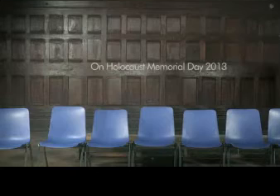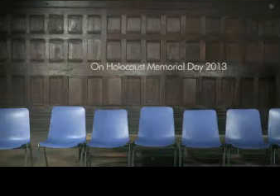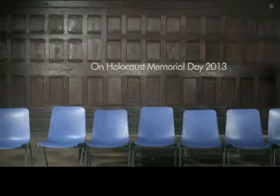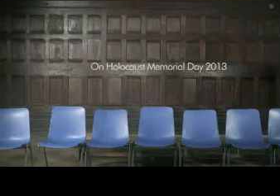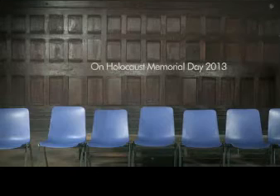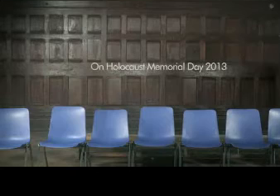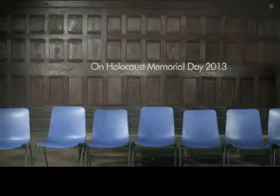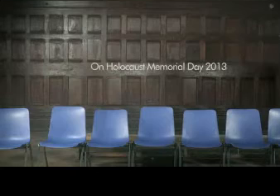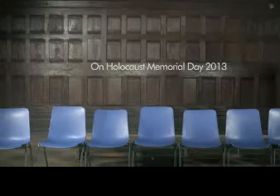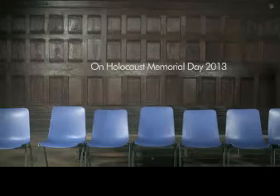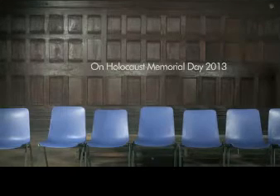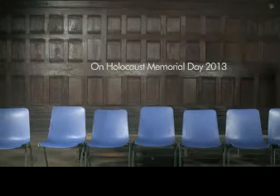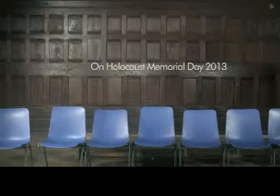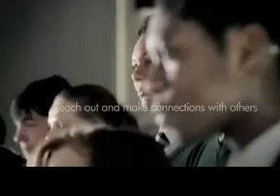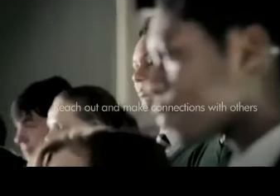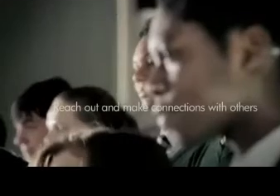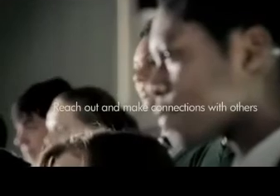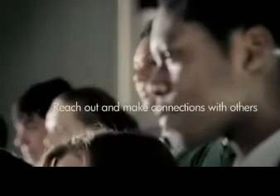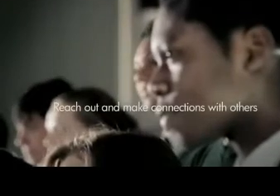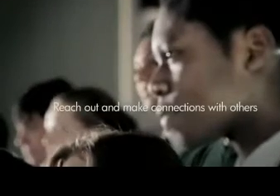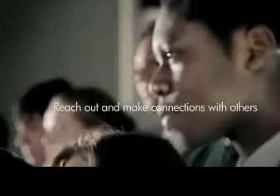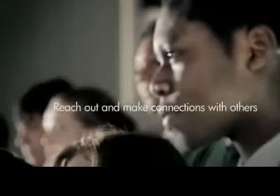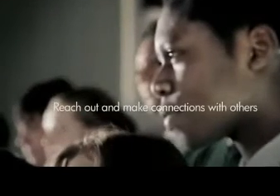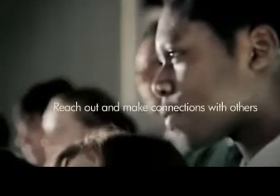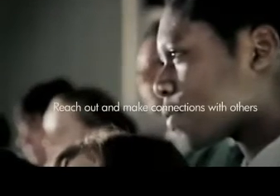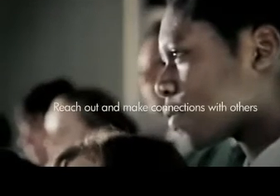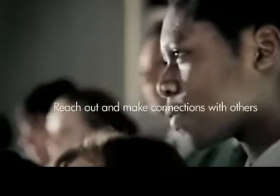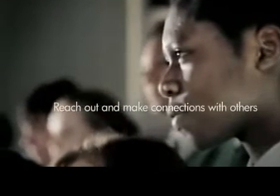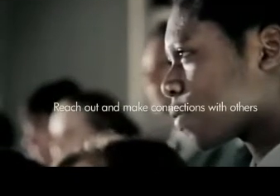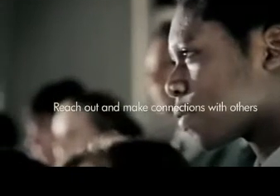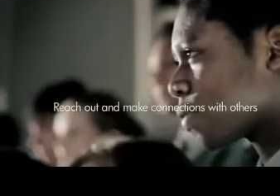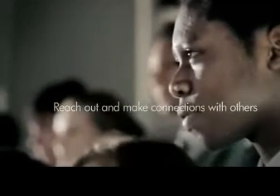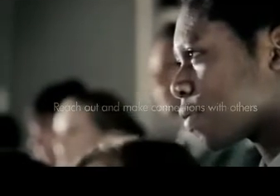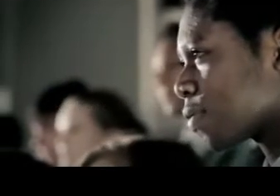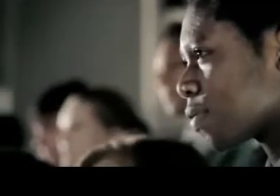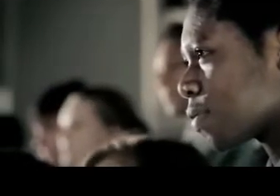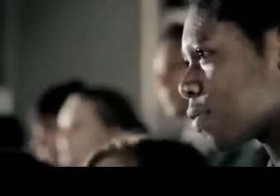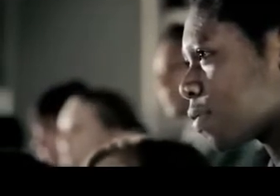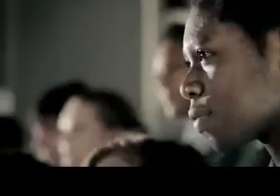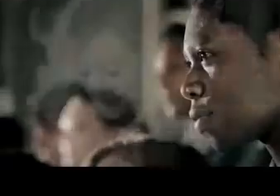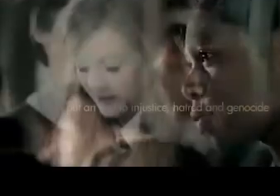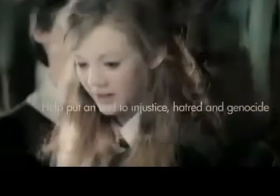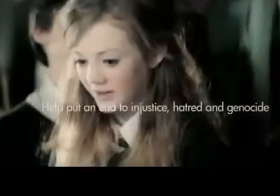On Holocaust Memorial Day 2013, reach out and make connections